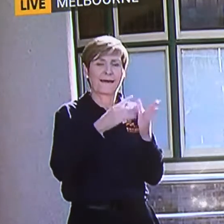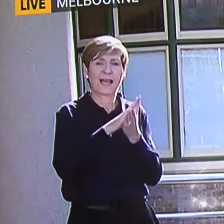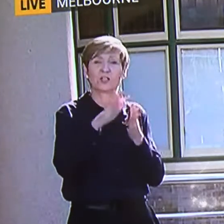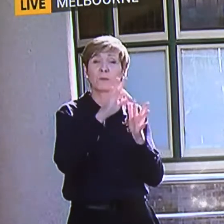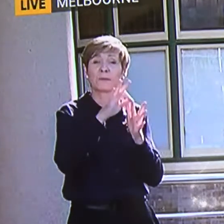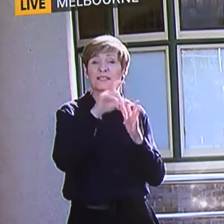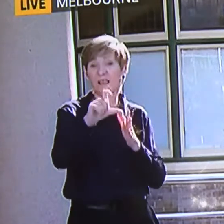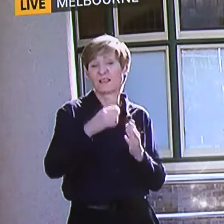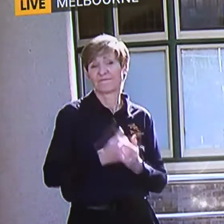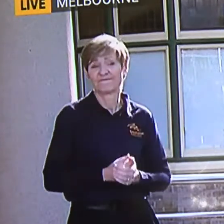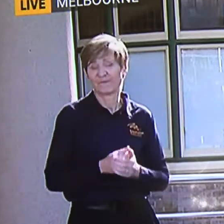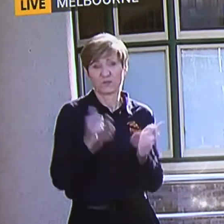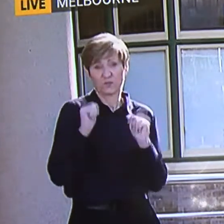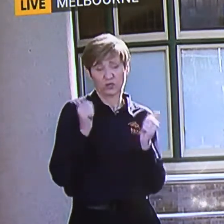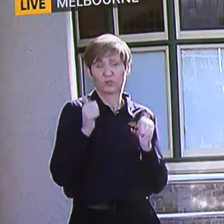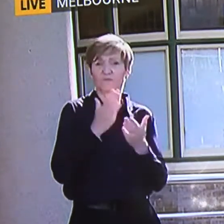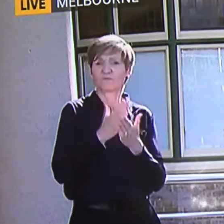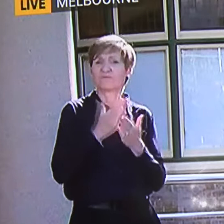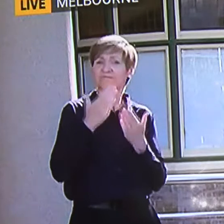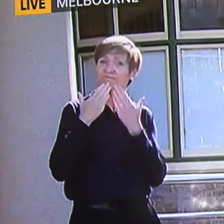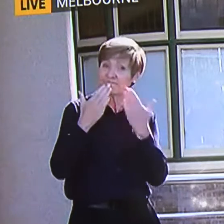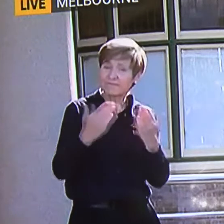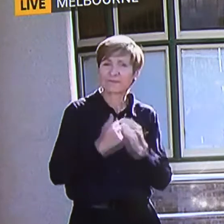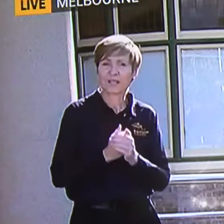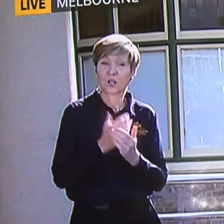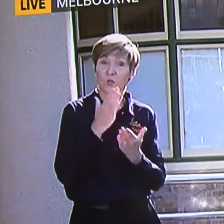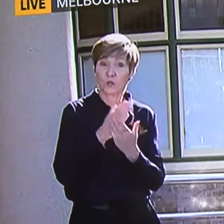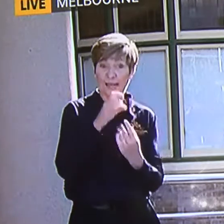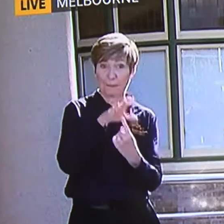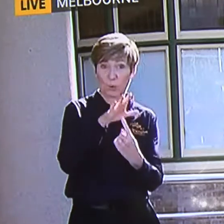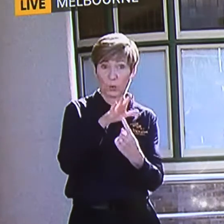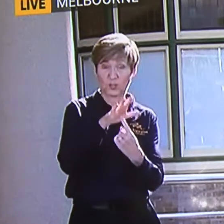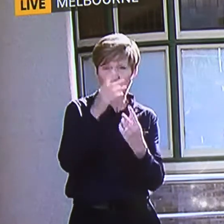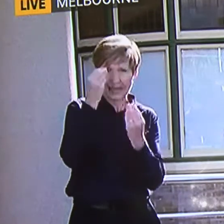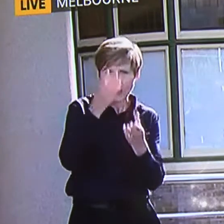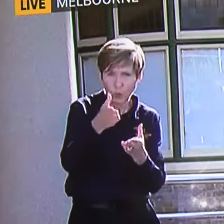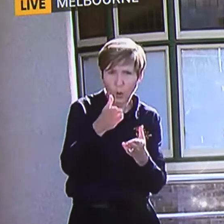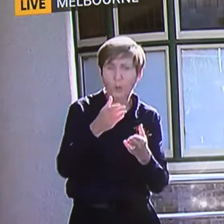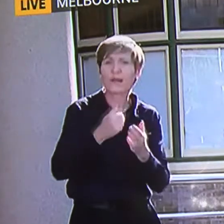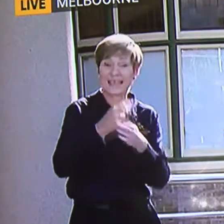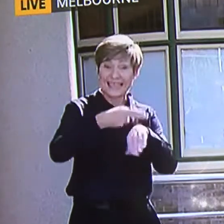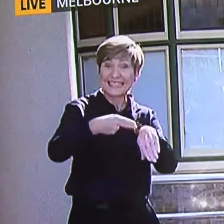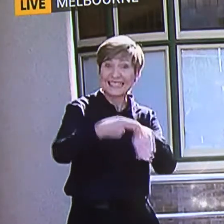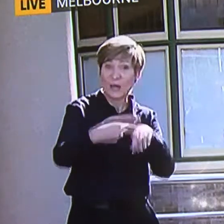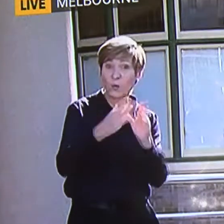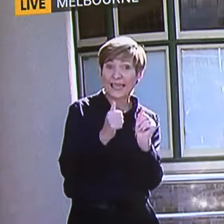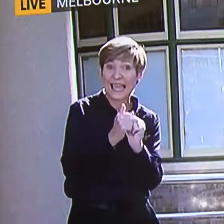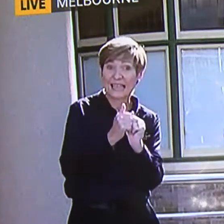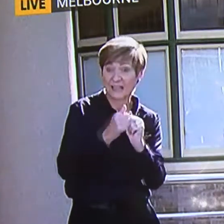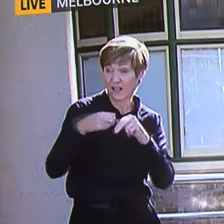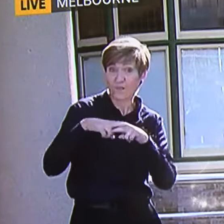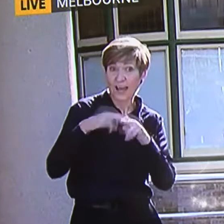look, thank you everybody. And I just want to finish by saying what this weekend shows is that Australians can do it, and when we